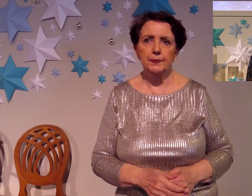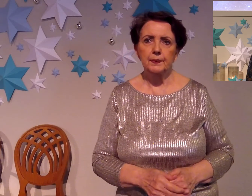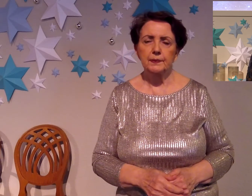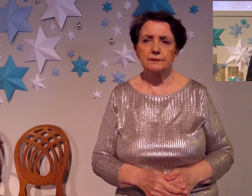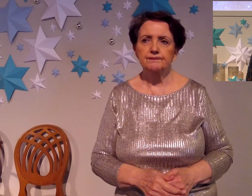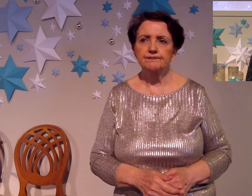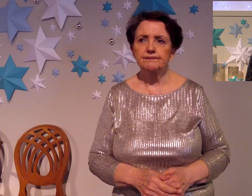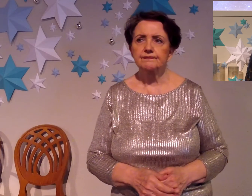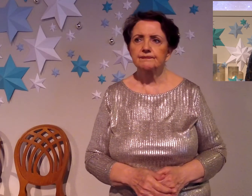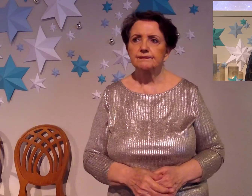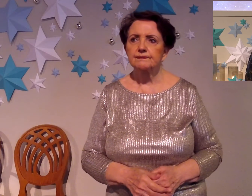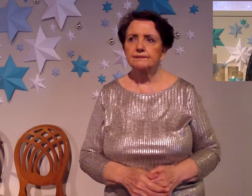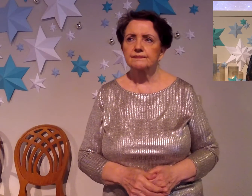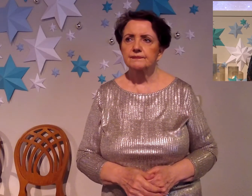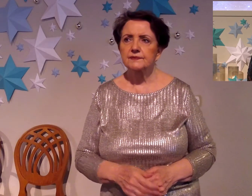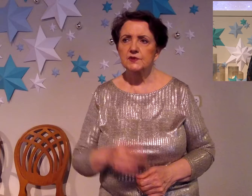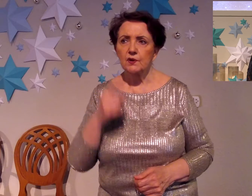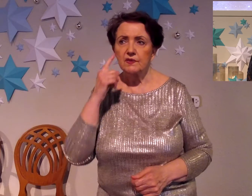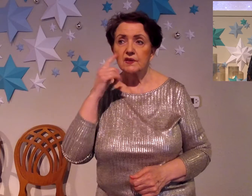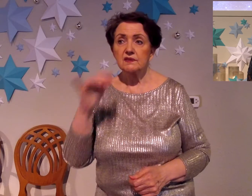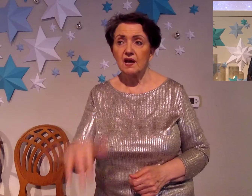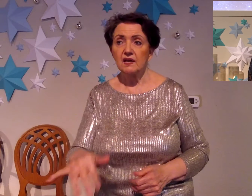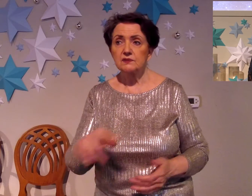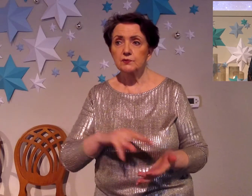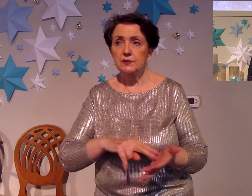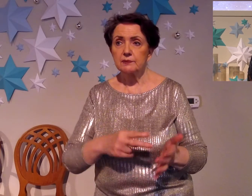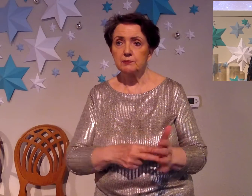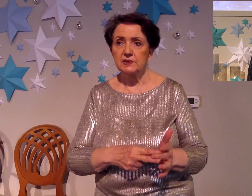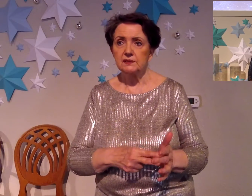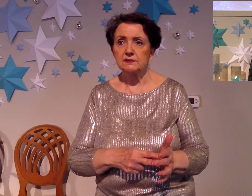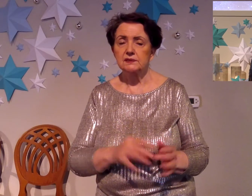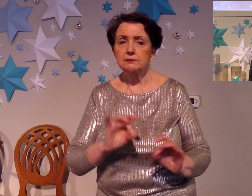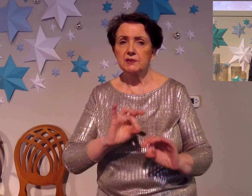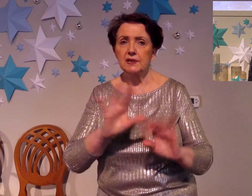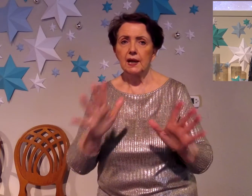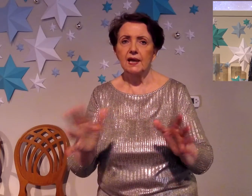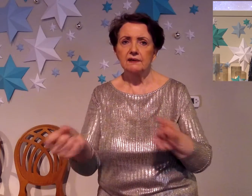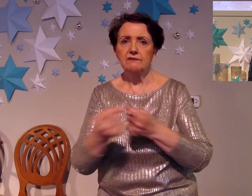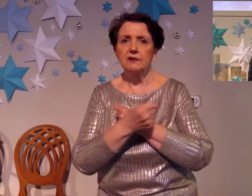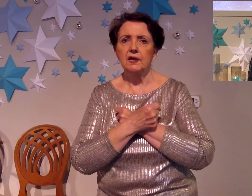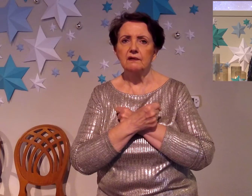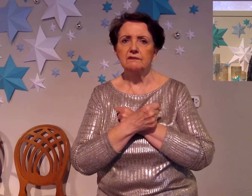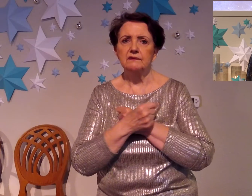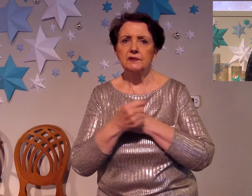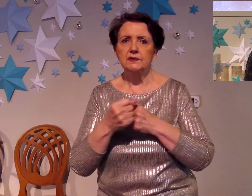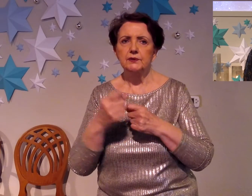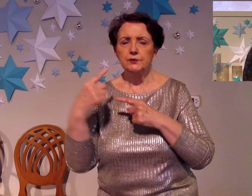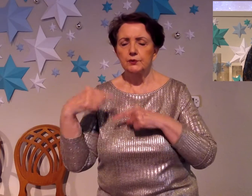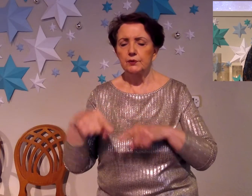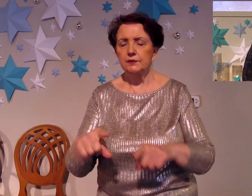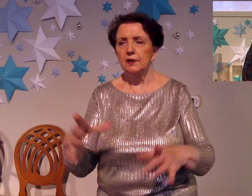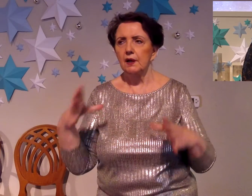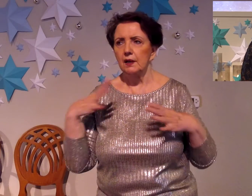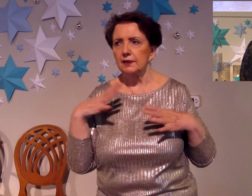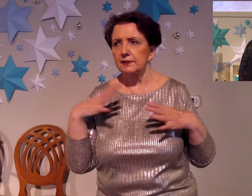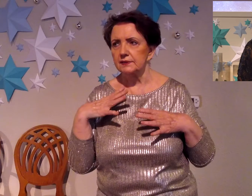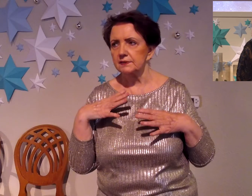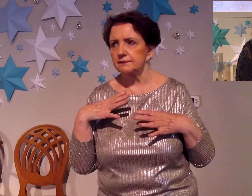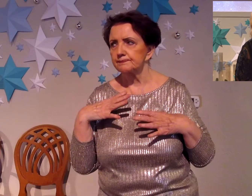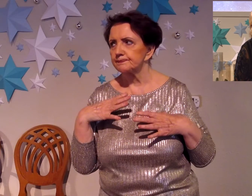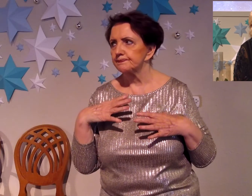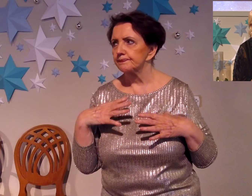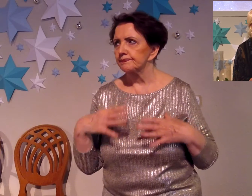So I think this is what it means to be the light of love this holiday season. I think it